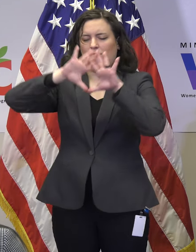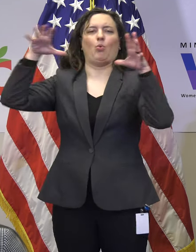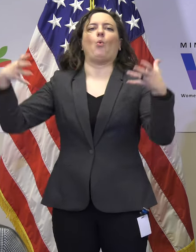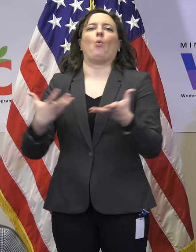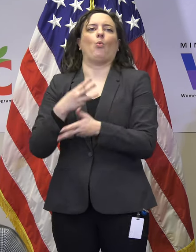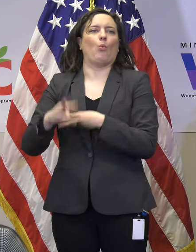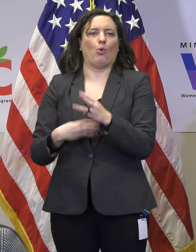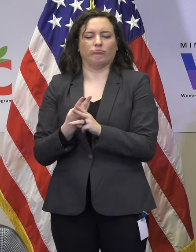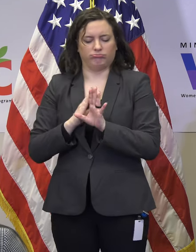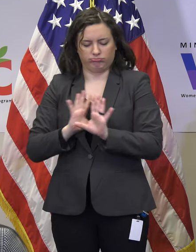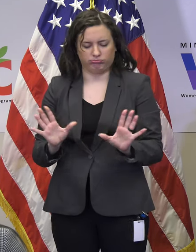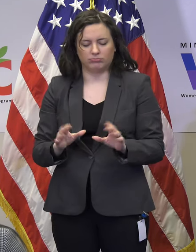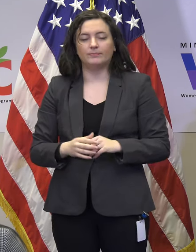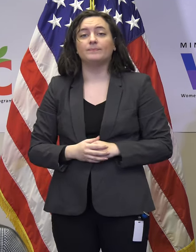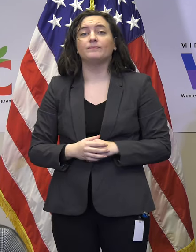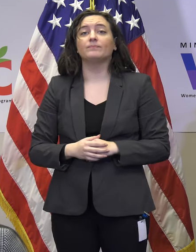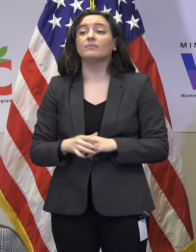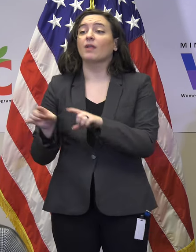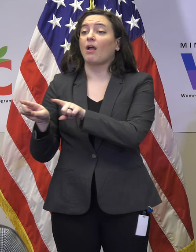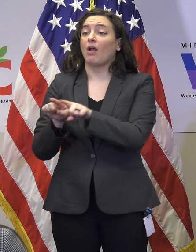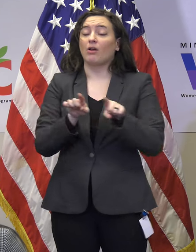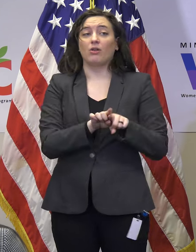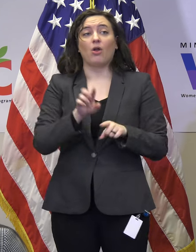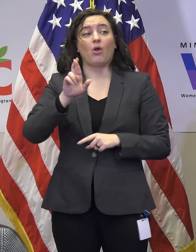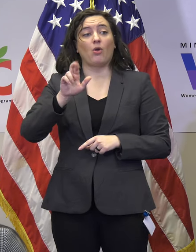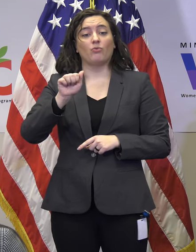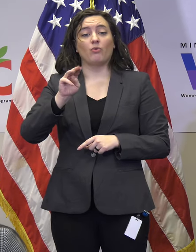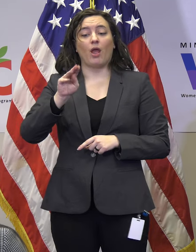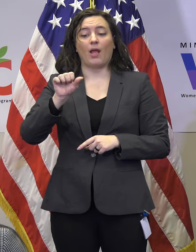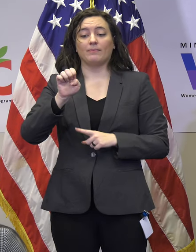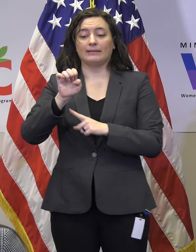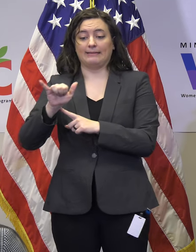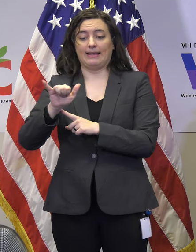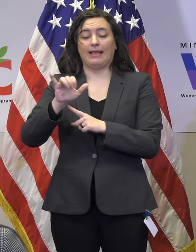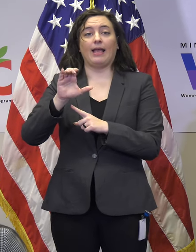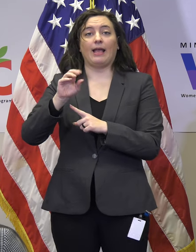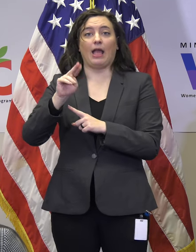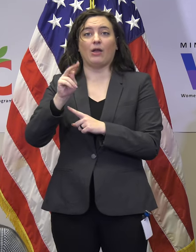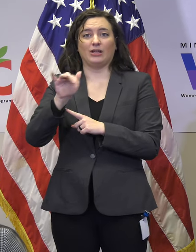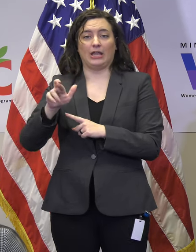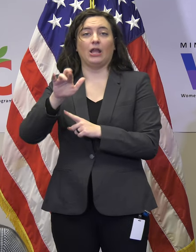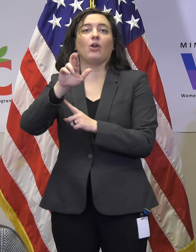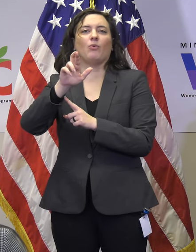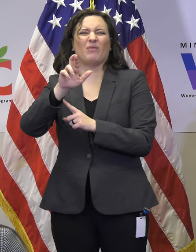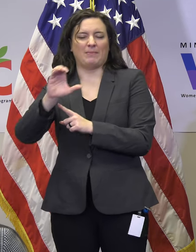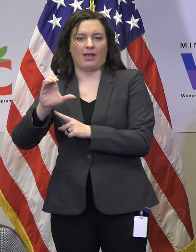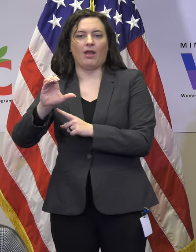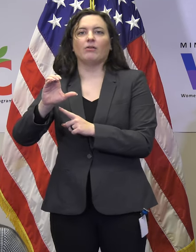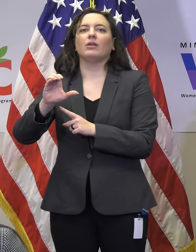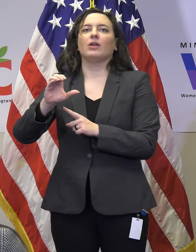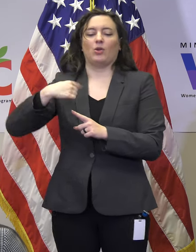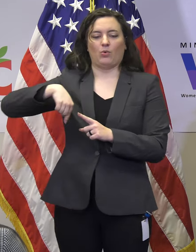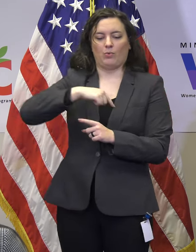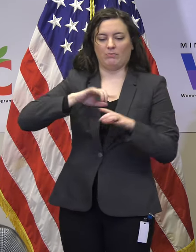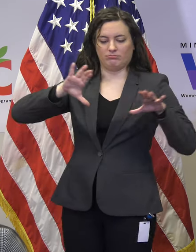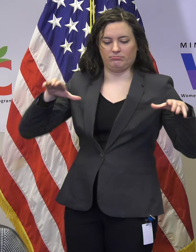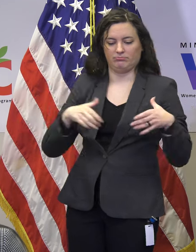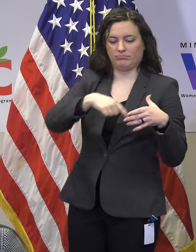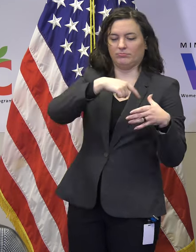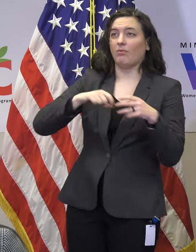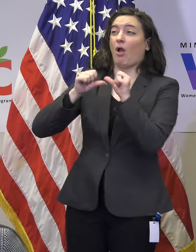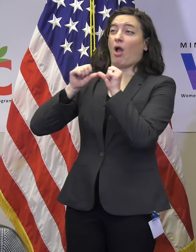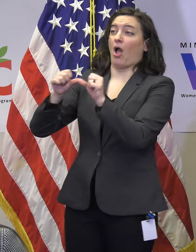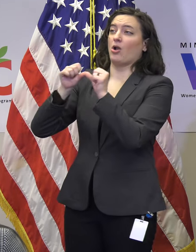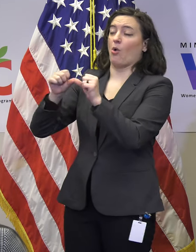Also, as Ramsey County WIC peer and breastfeeding counselors, we have ongoing training with the county